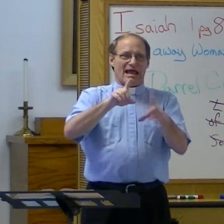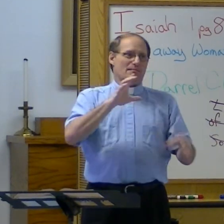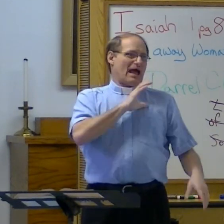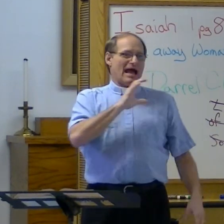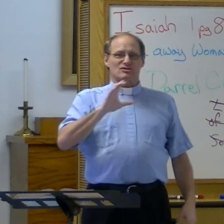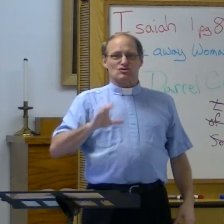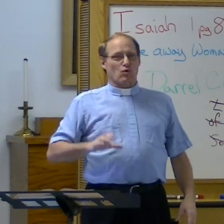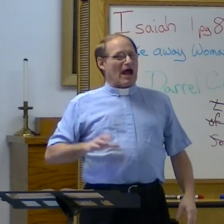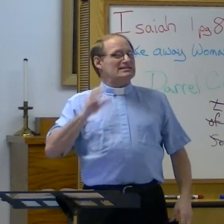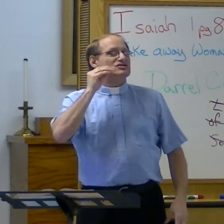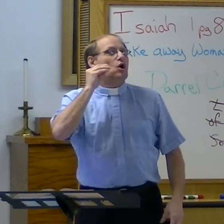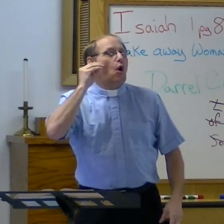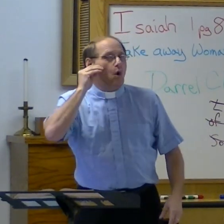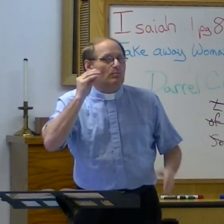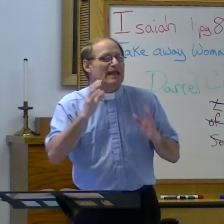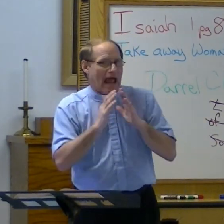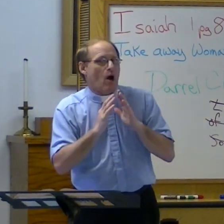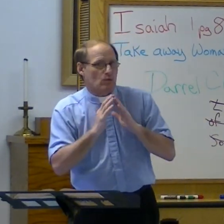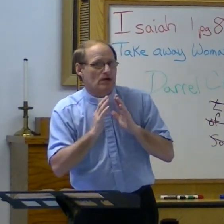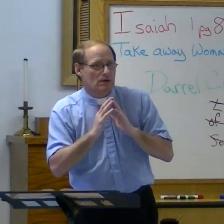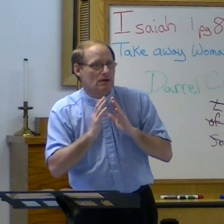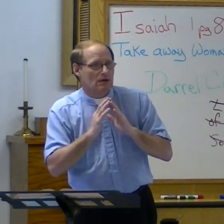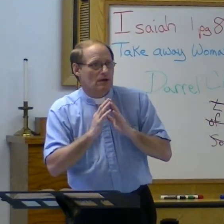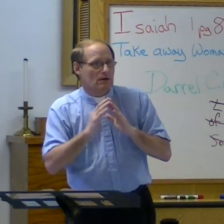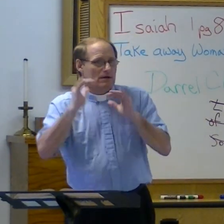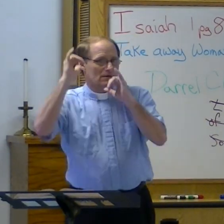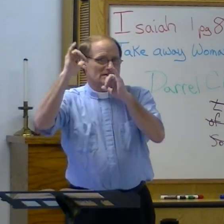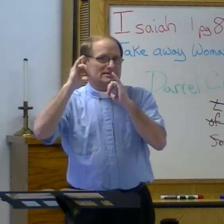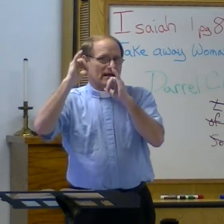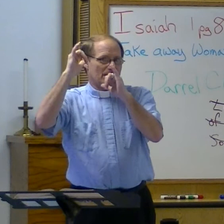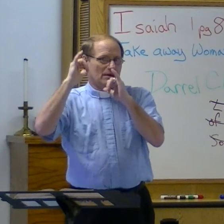same as Christ's hometown. Same.